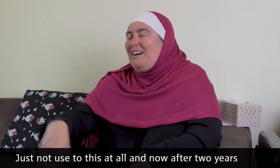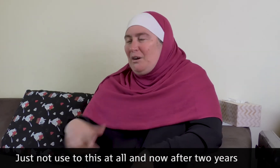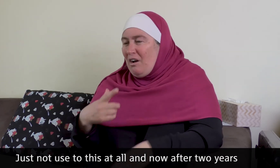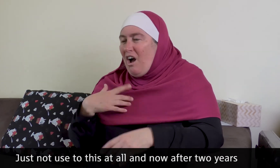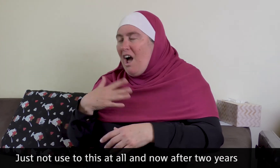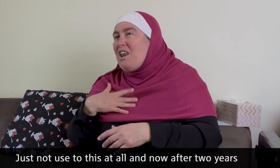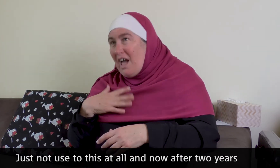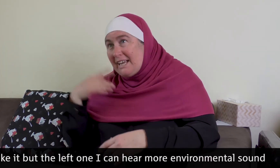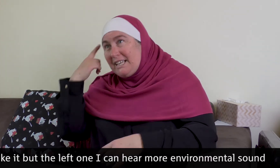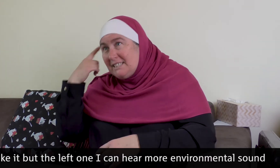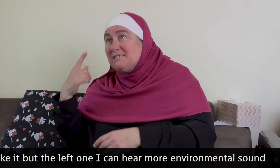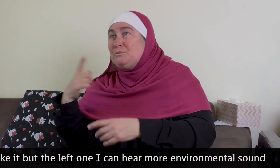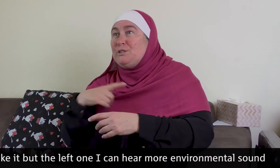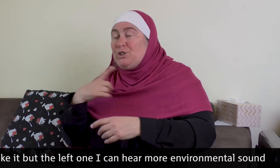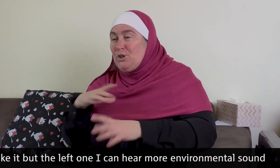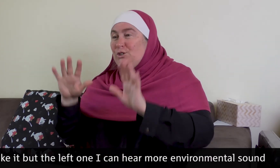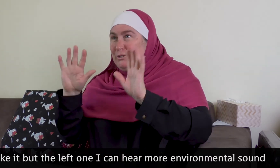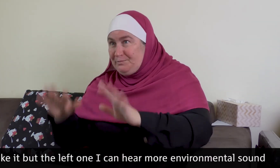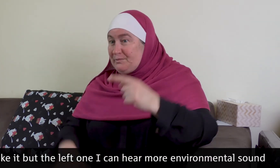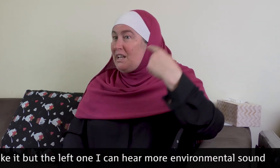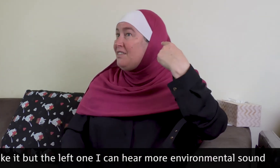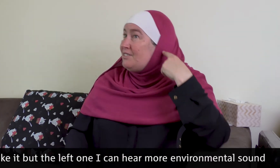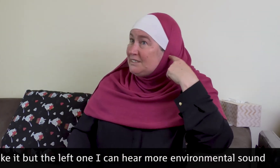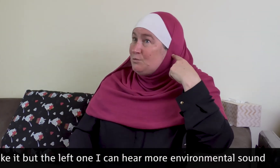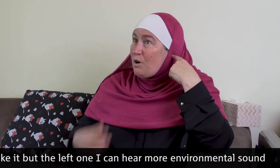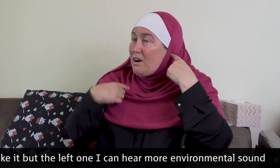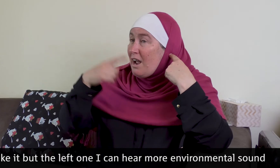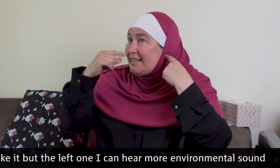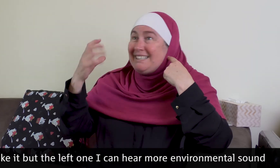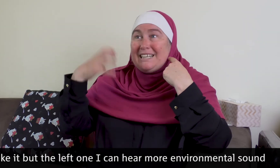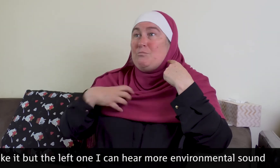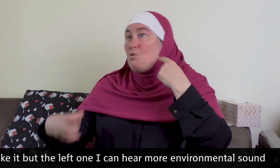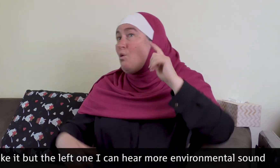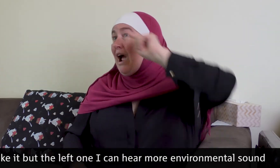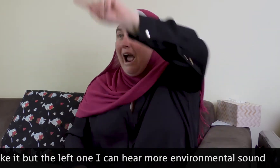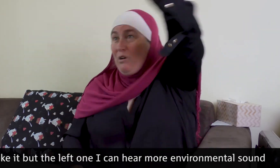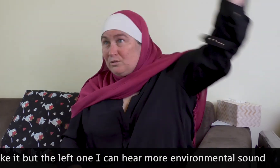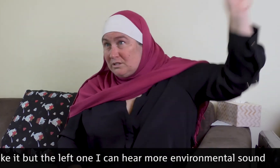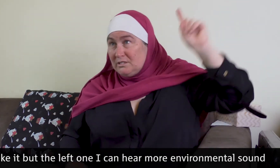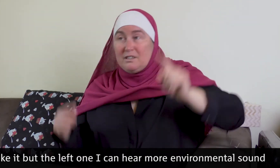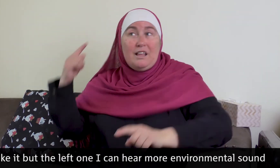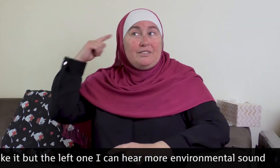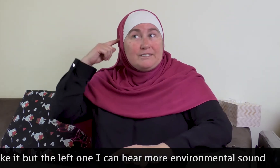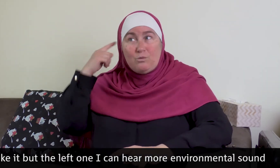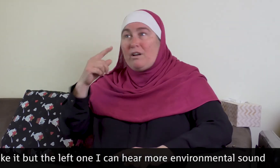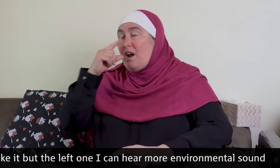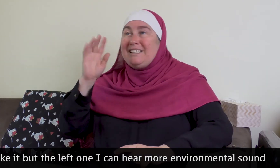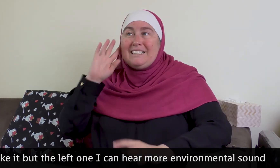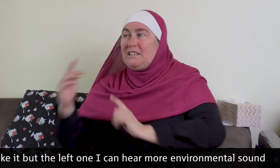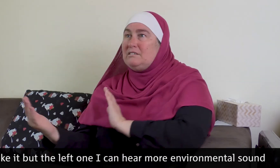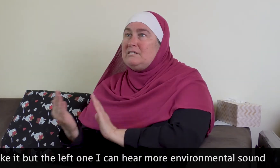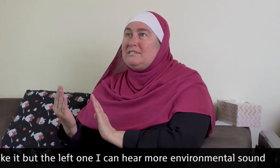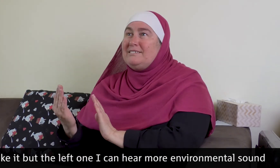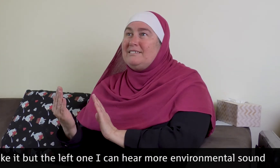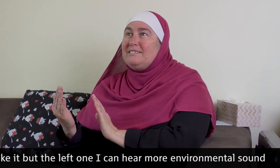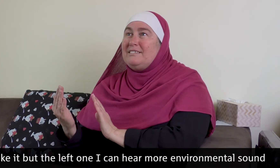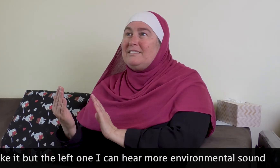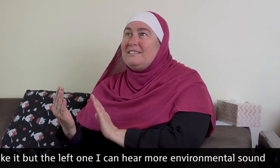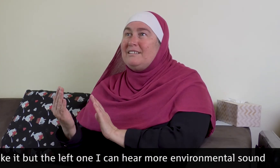years, I like it. But the left one, I can hear more environmental sound, but